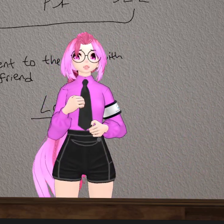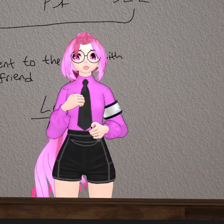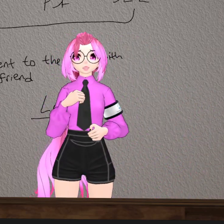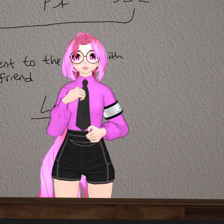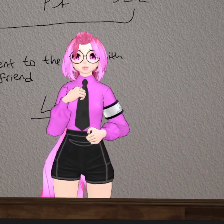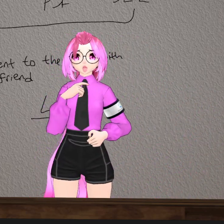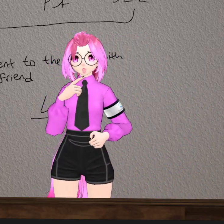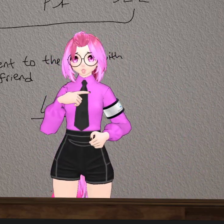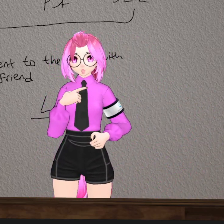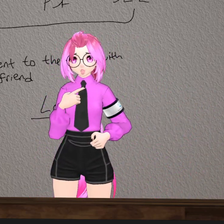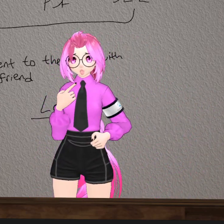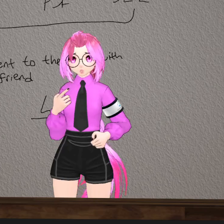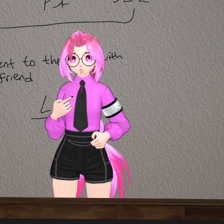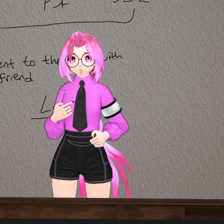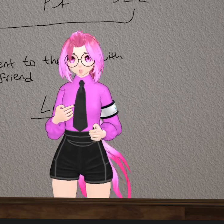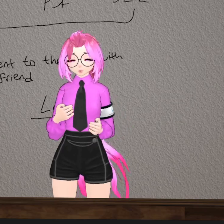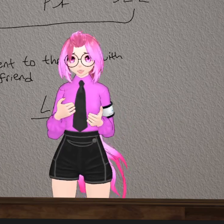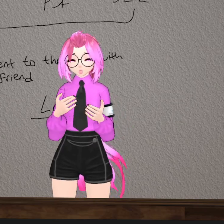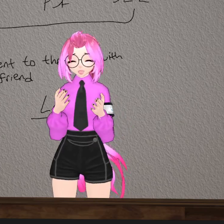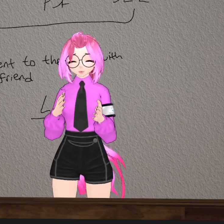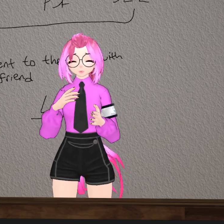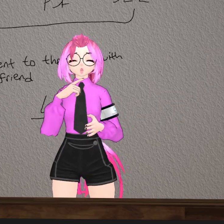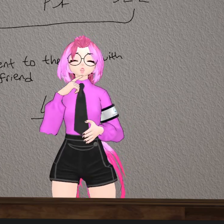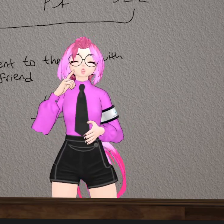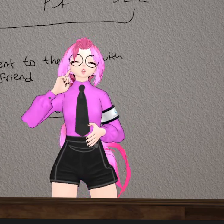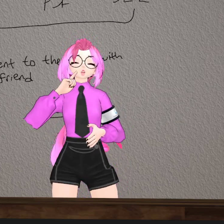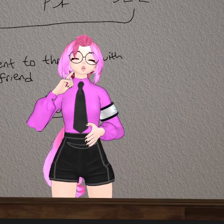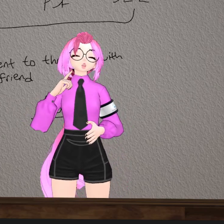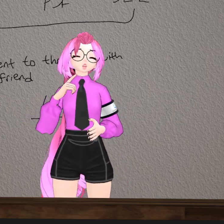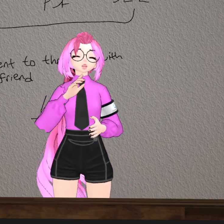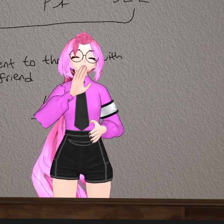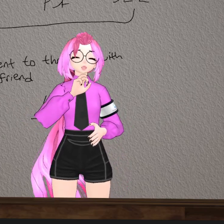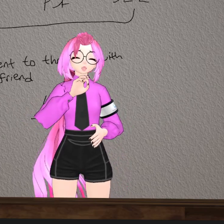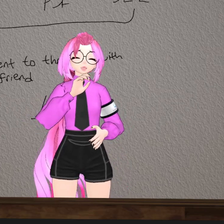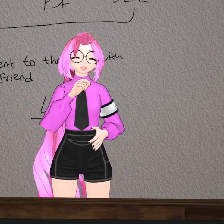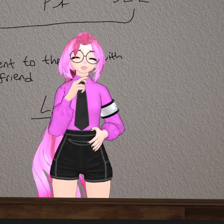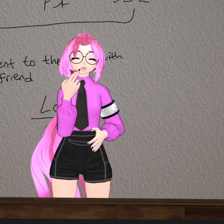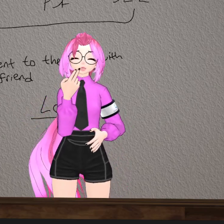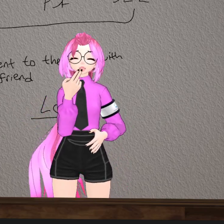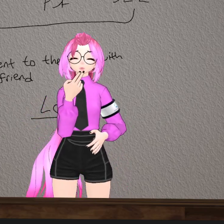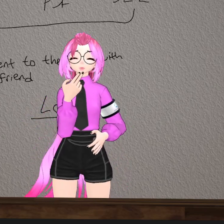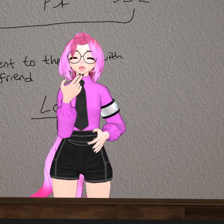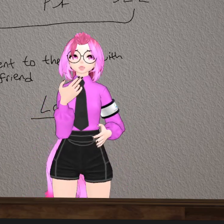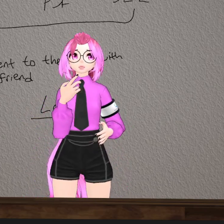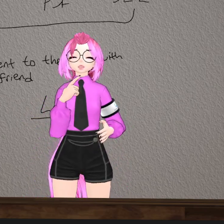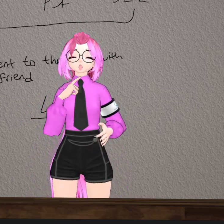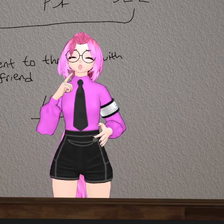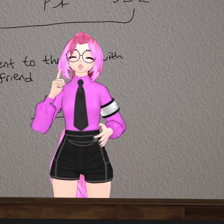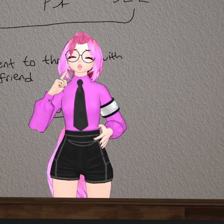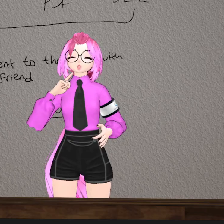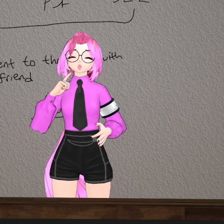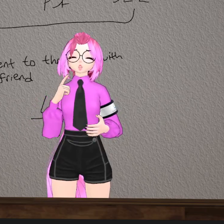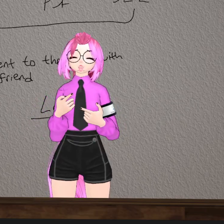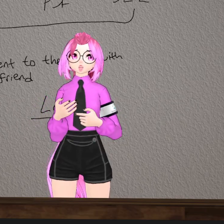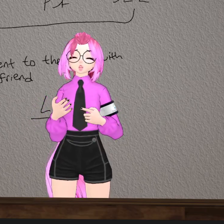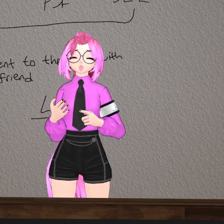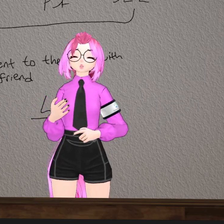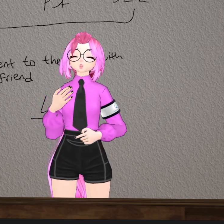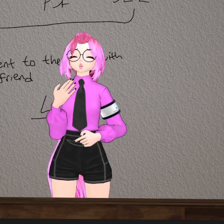created by hearing people to help push deaf people to learn how to speak. Because deaf people sometimes would learn